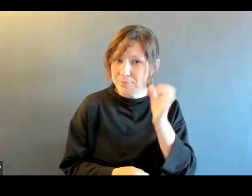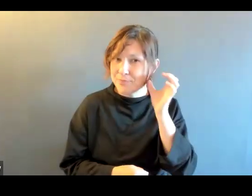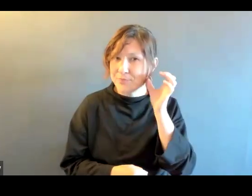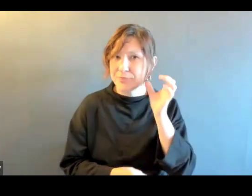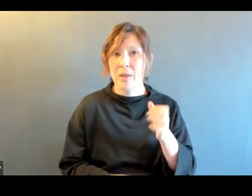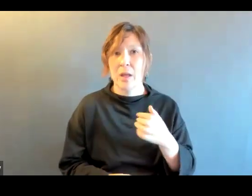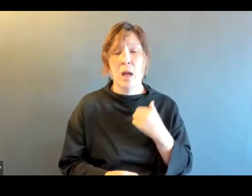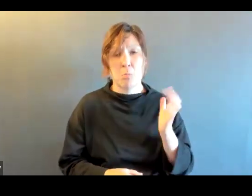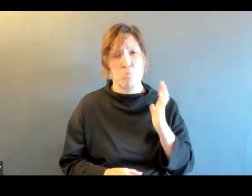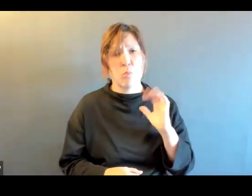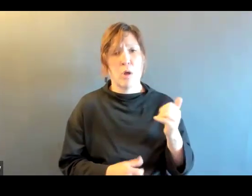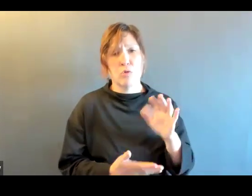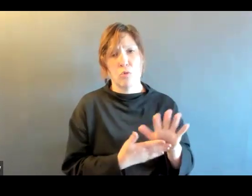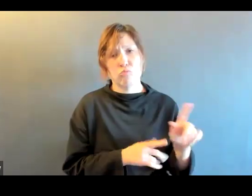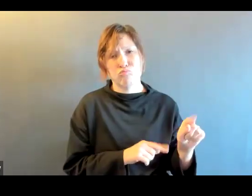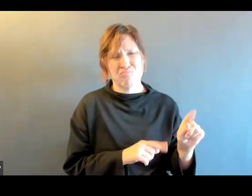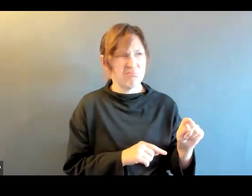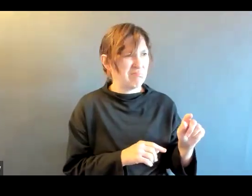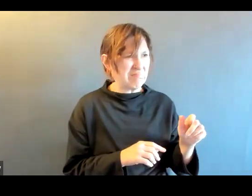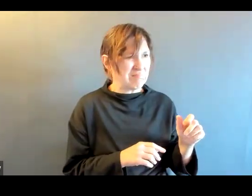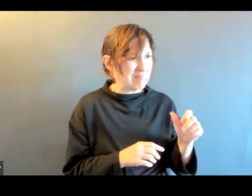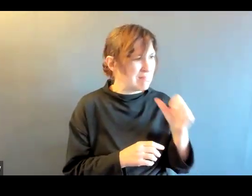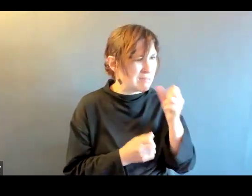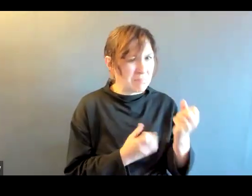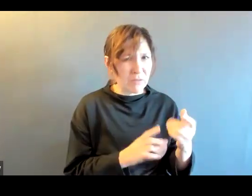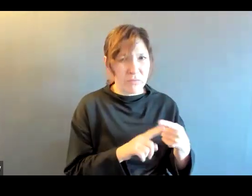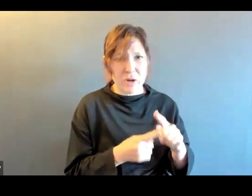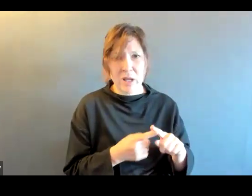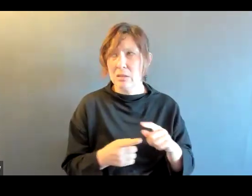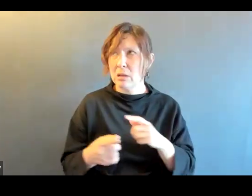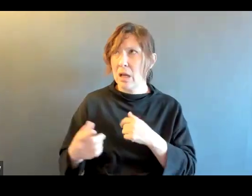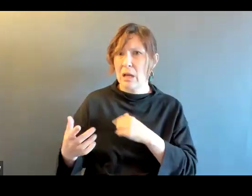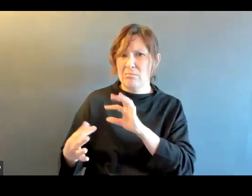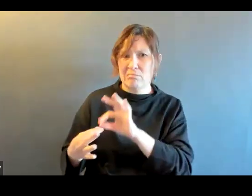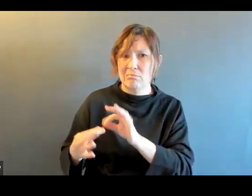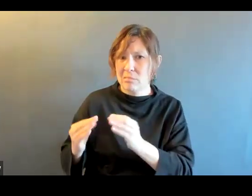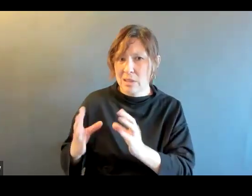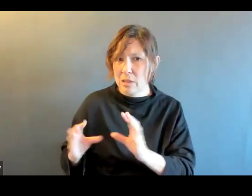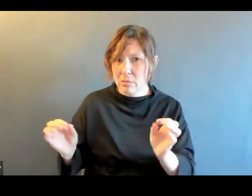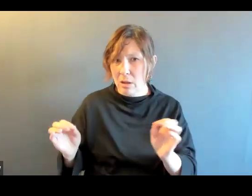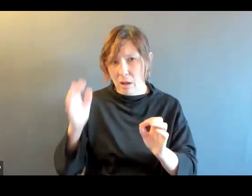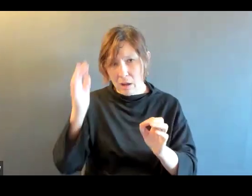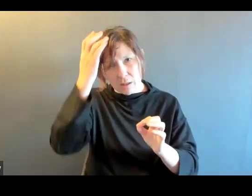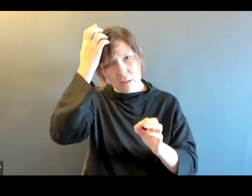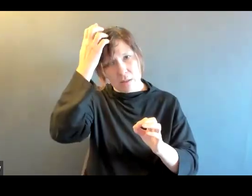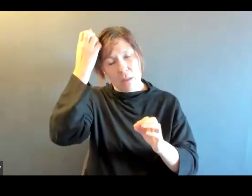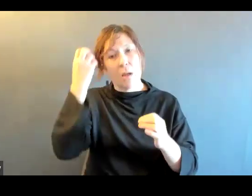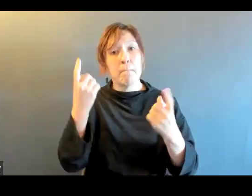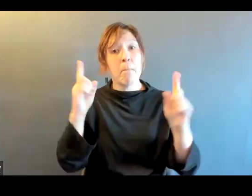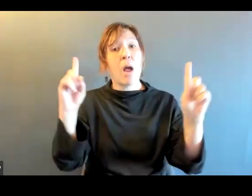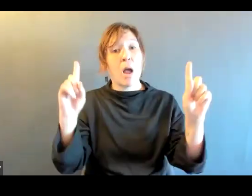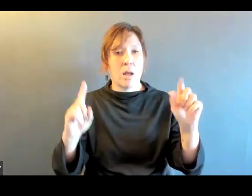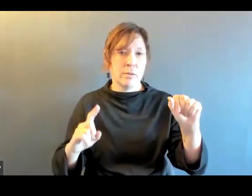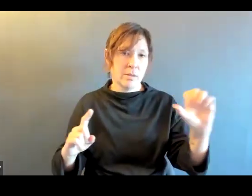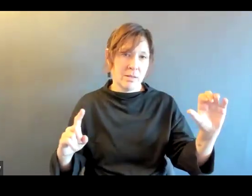other schools, and I didn't really have many friends, and I didn't have good connections with the teachers. But in ACC,